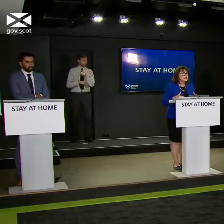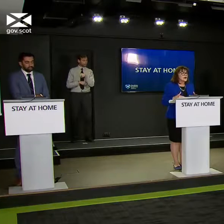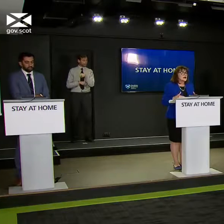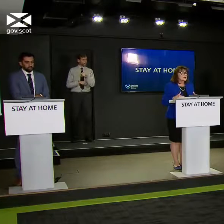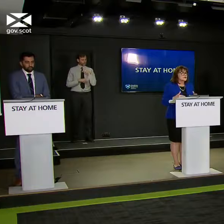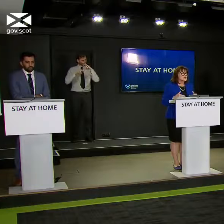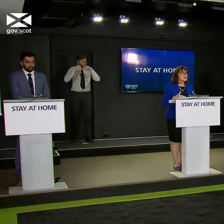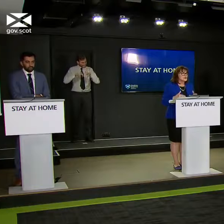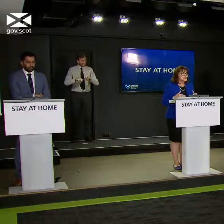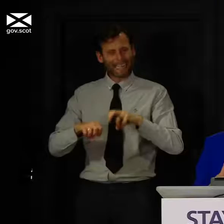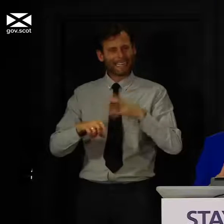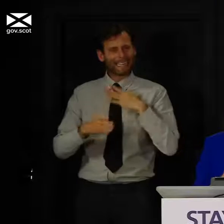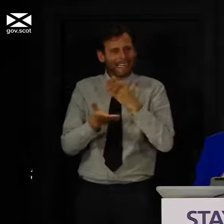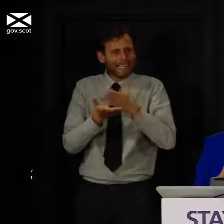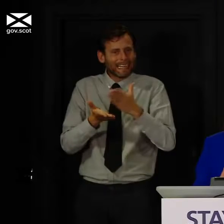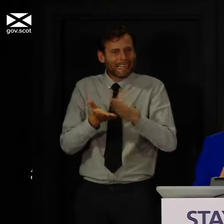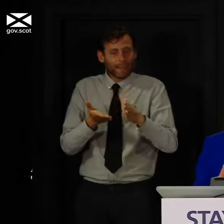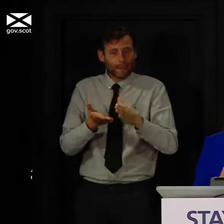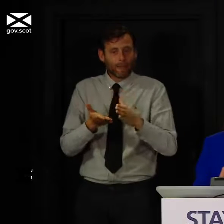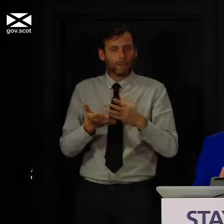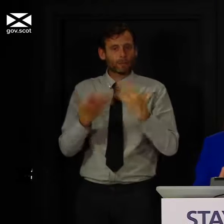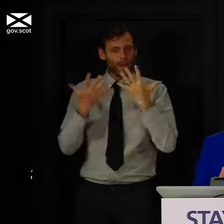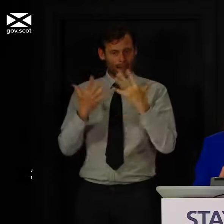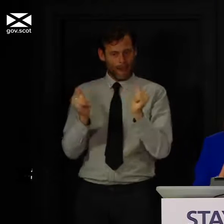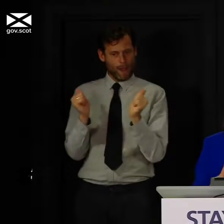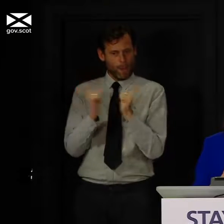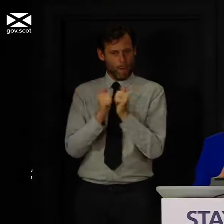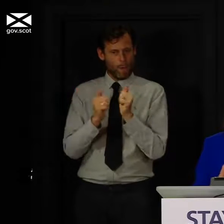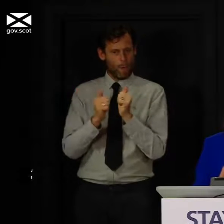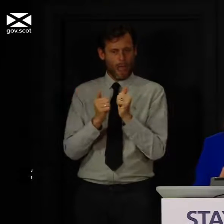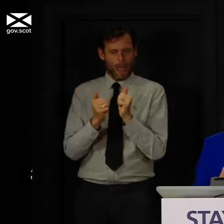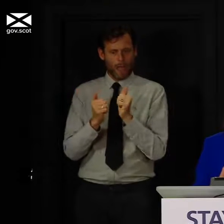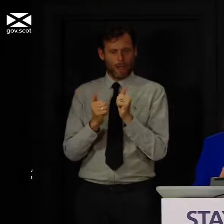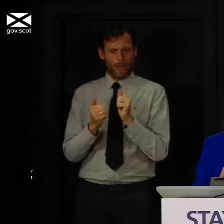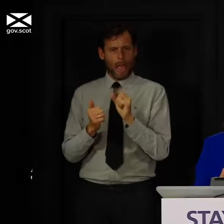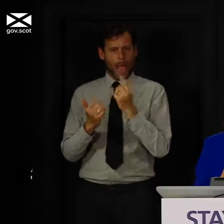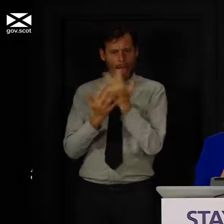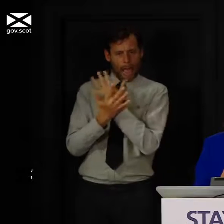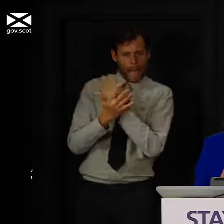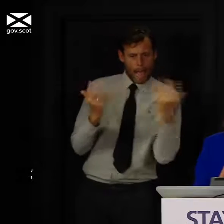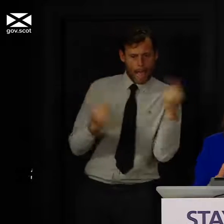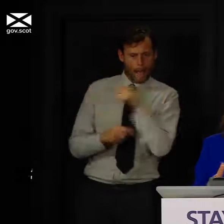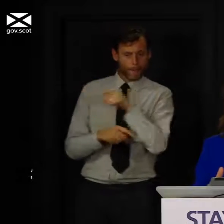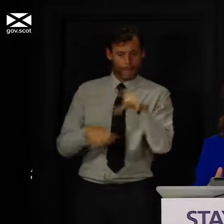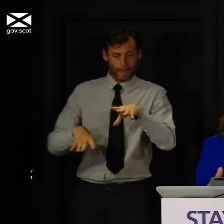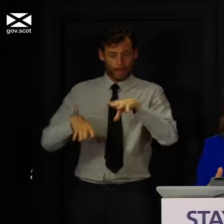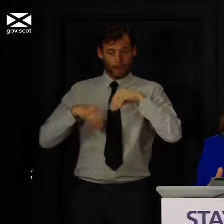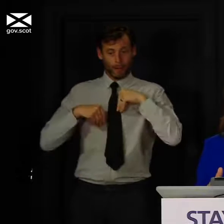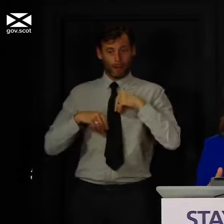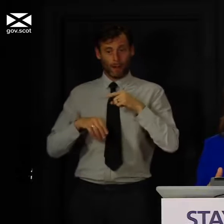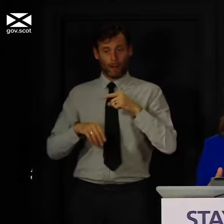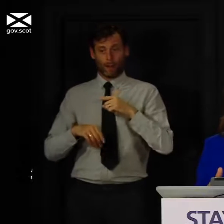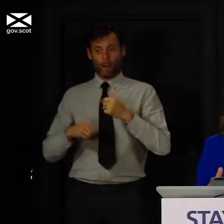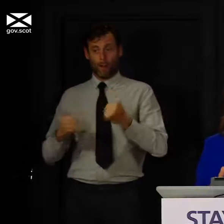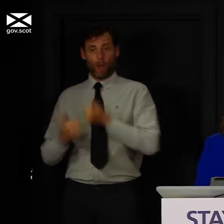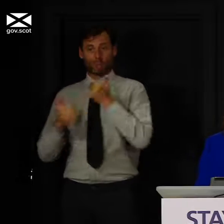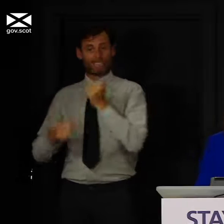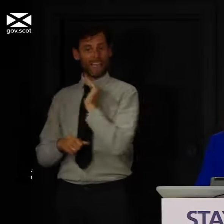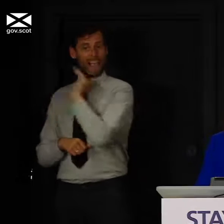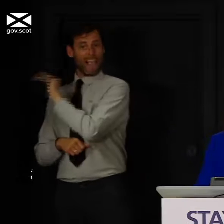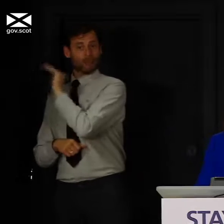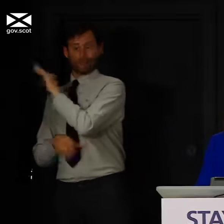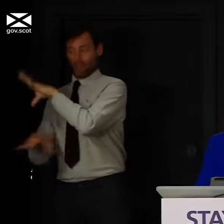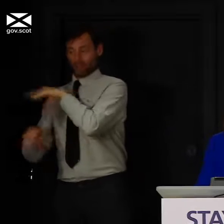can, within the now agreed definition, how many of those individuals acquired that infection